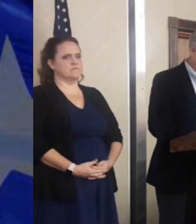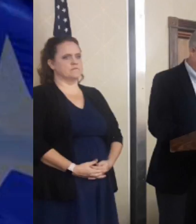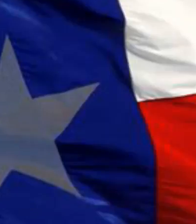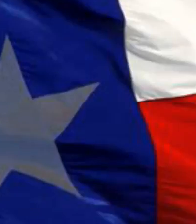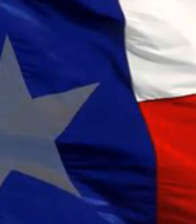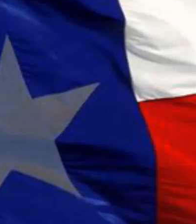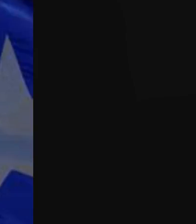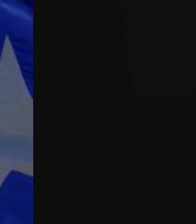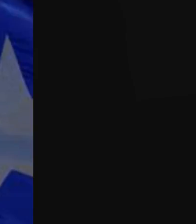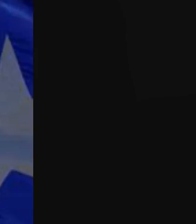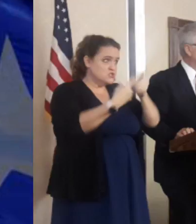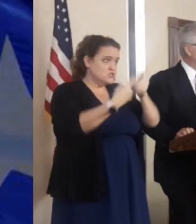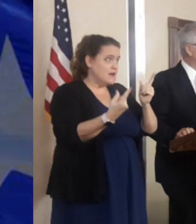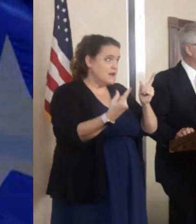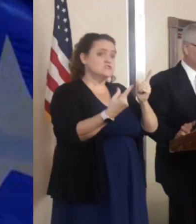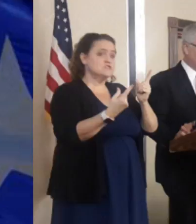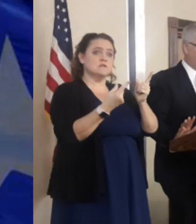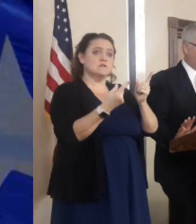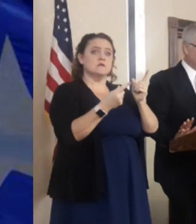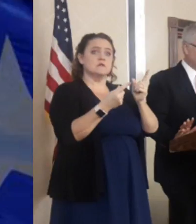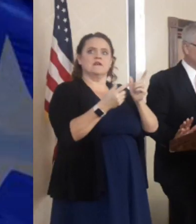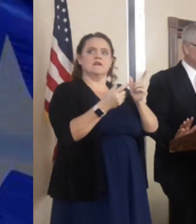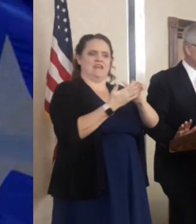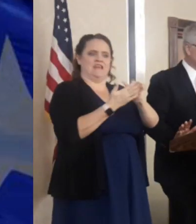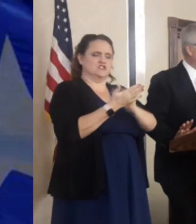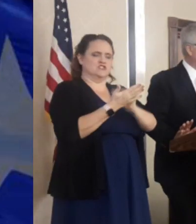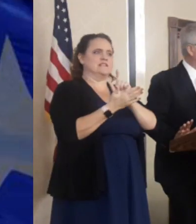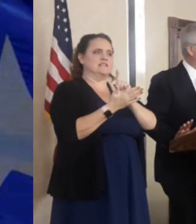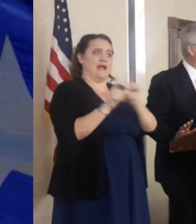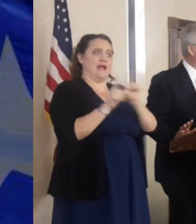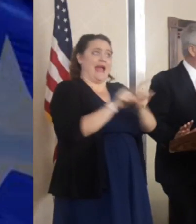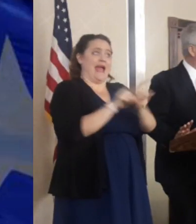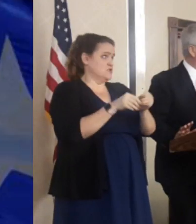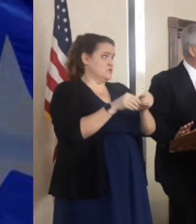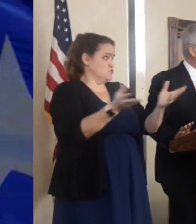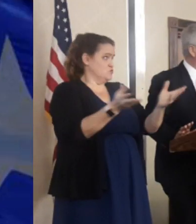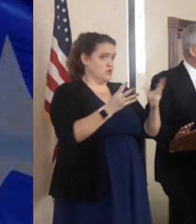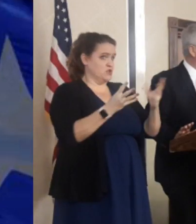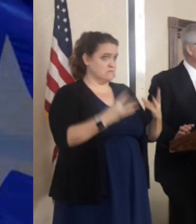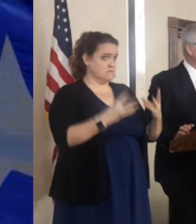is distributed as distributed is adopted.